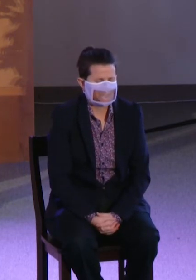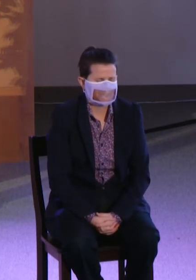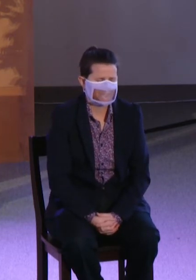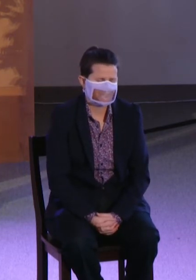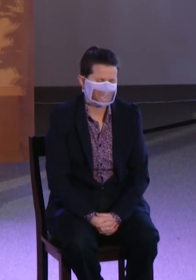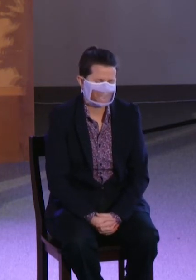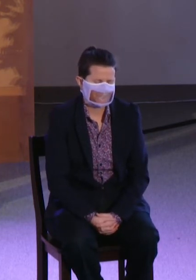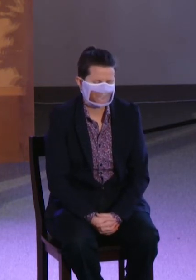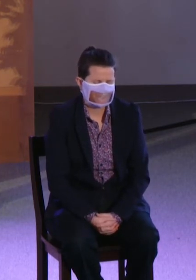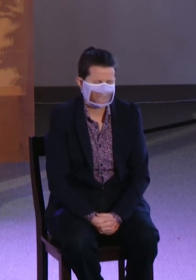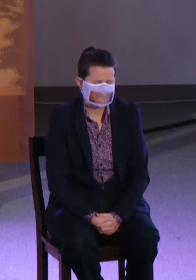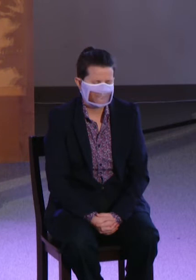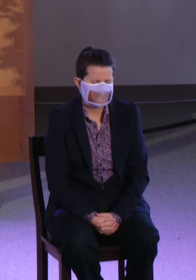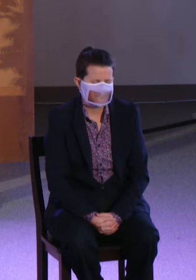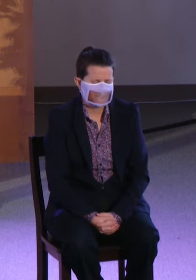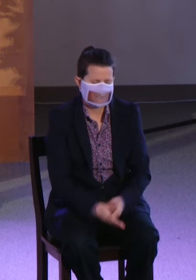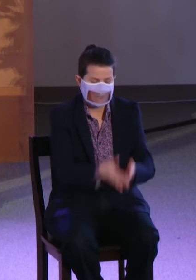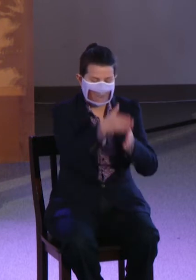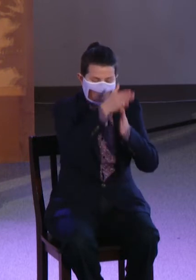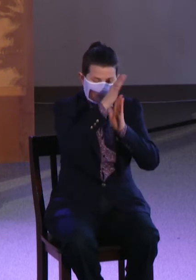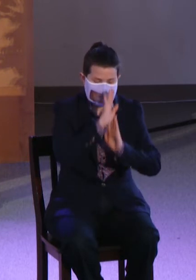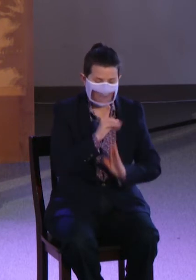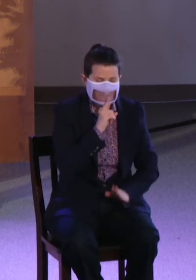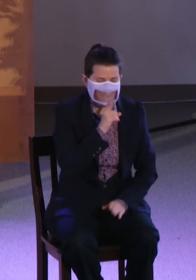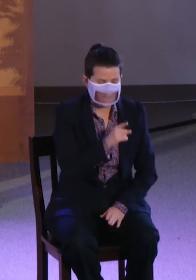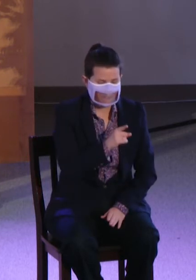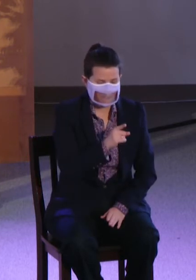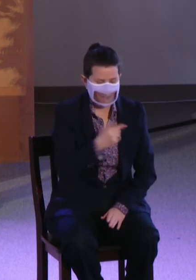God is, I am.